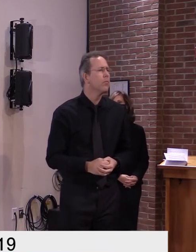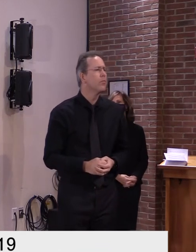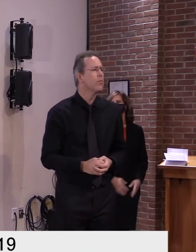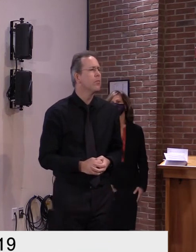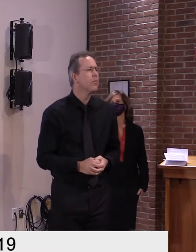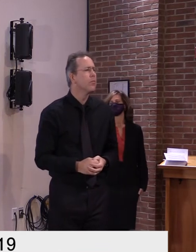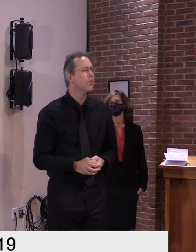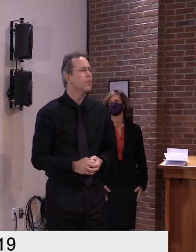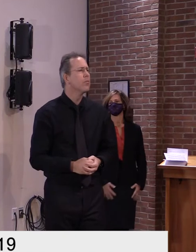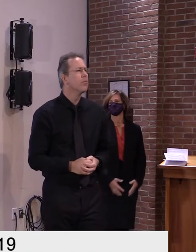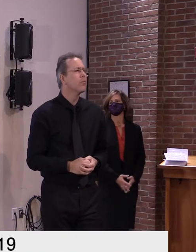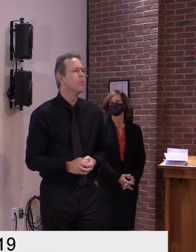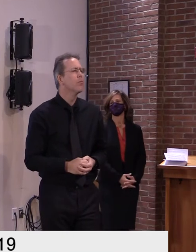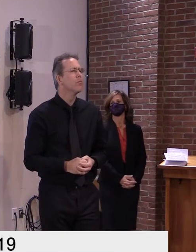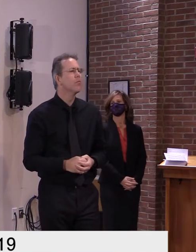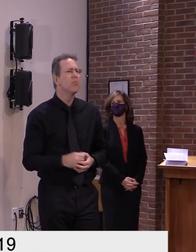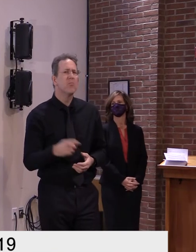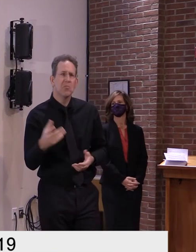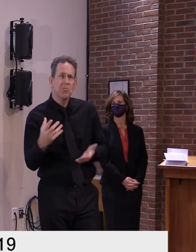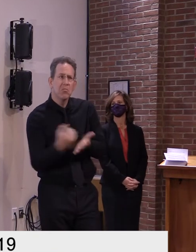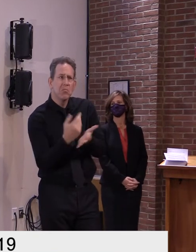steps been developed as a result?